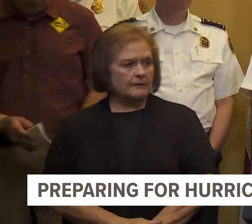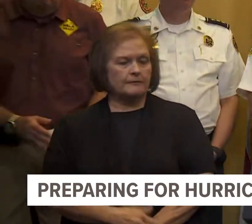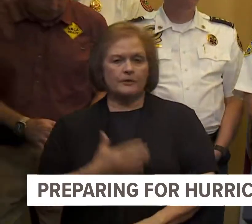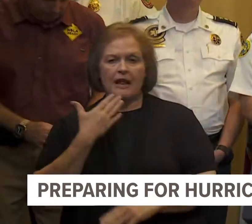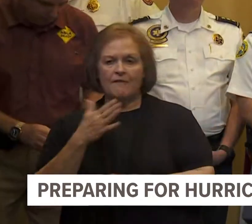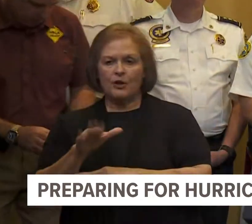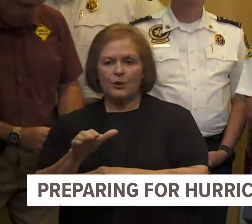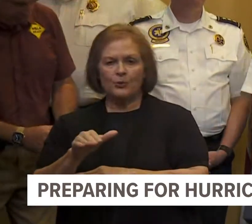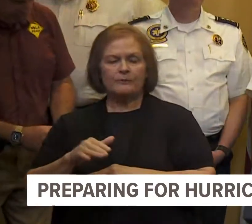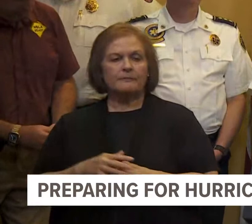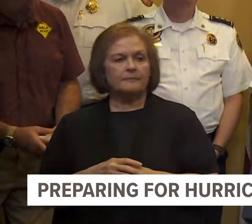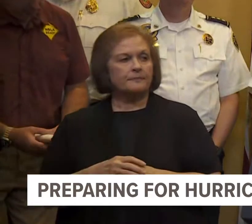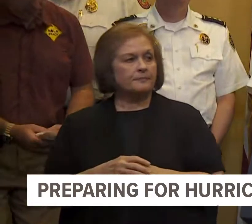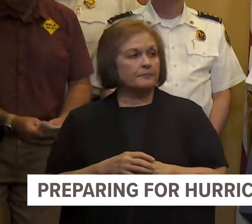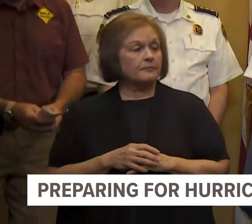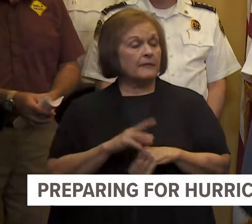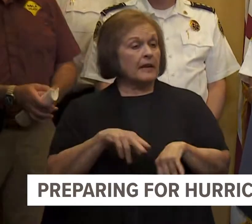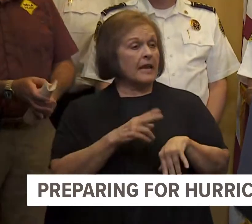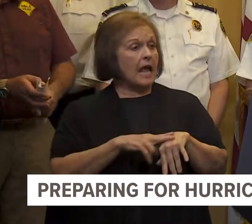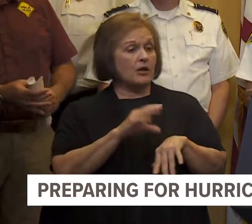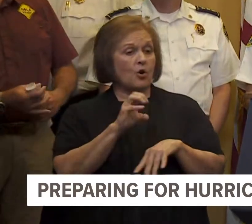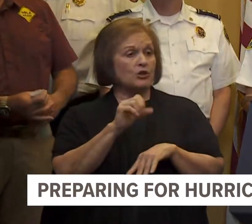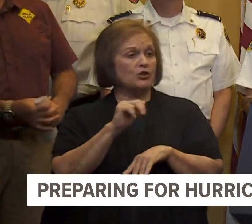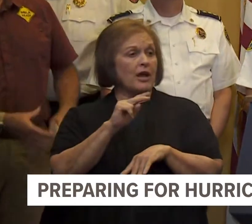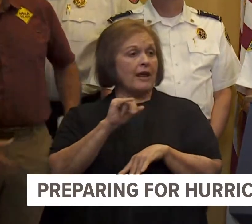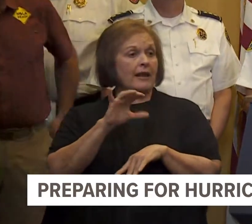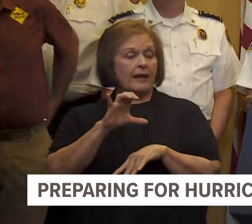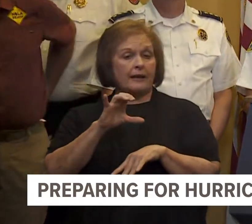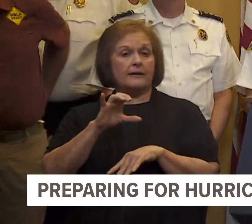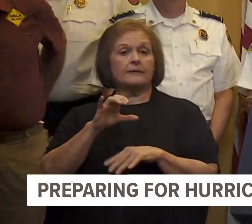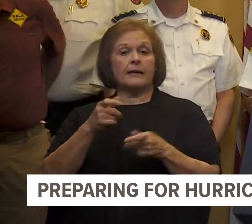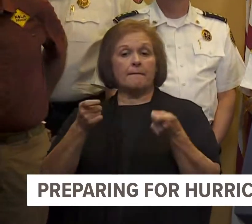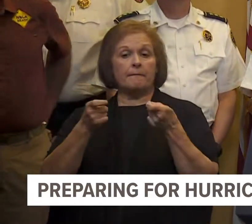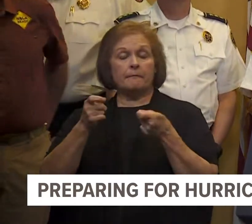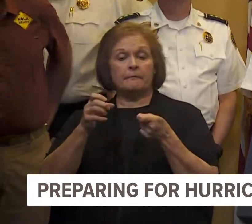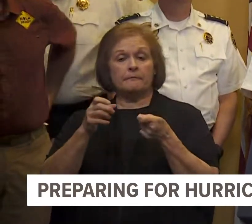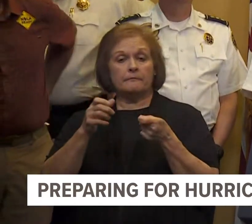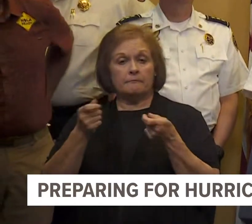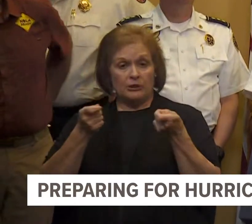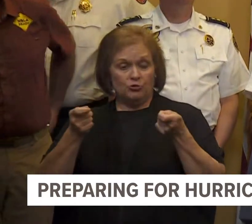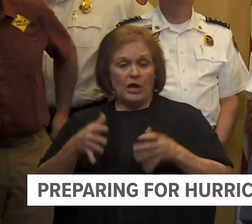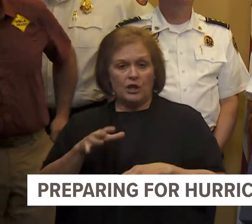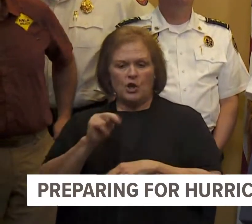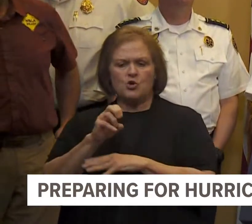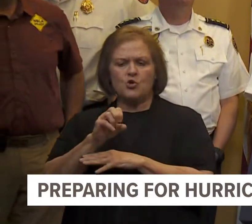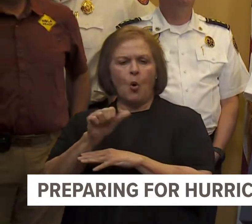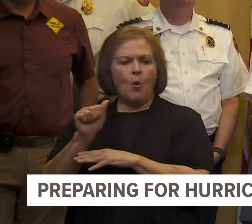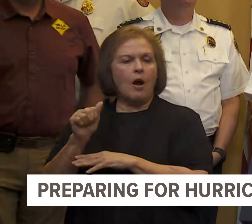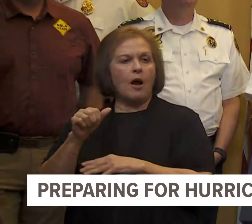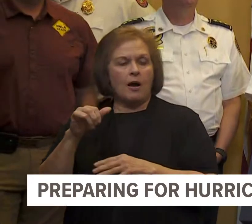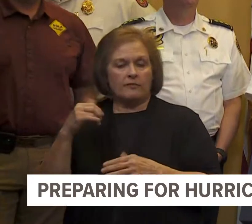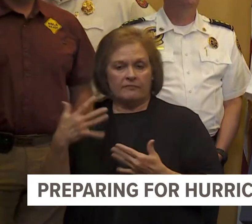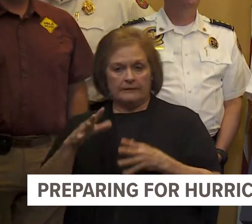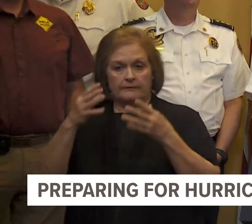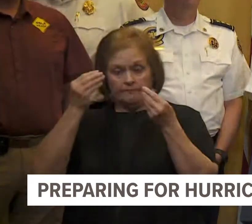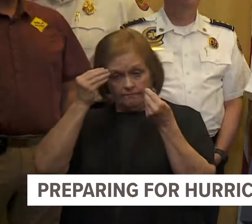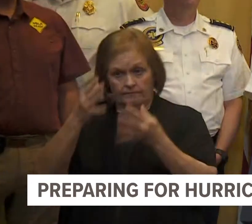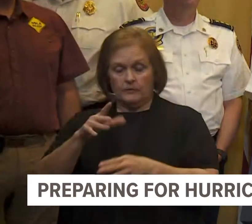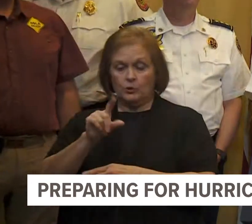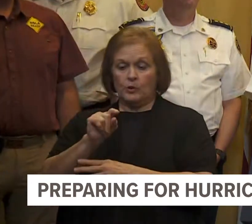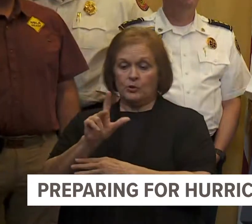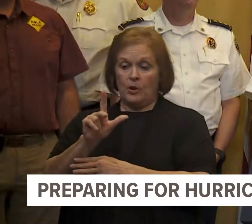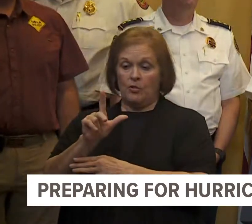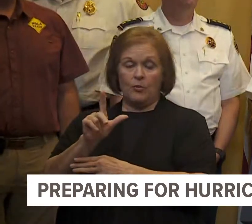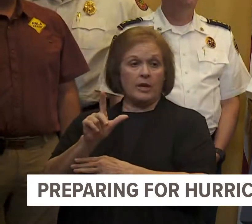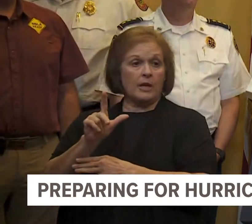Hi, good afternoon, everybody. The National Oceanic and Atmospheric Administration, or NOAA, has released their 2023